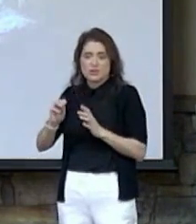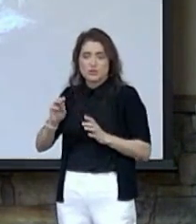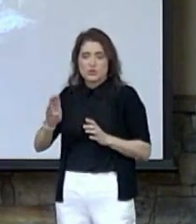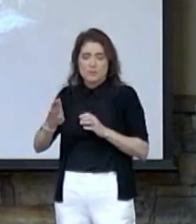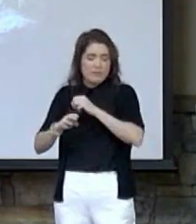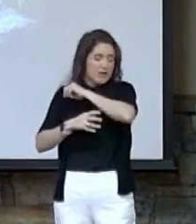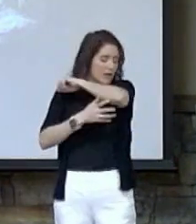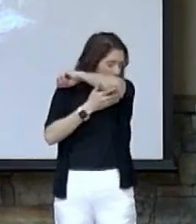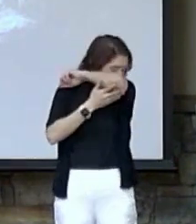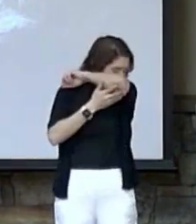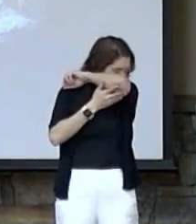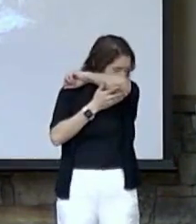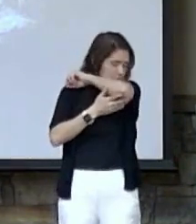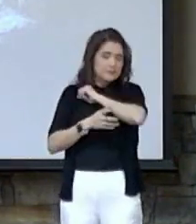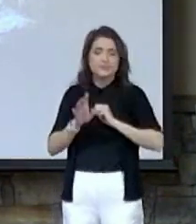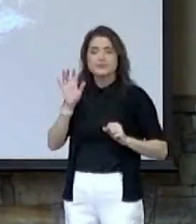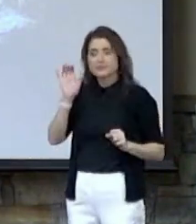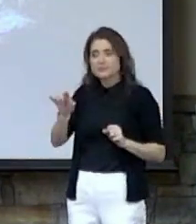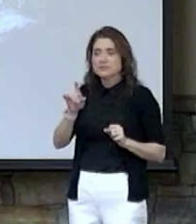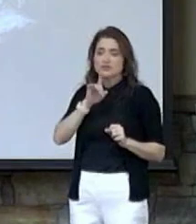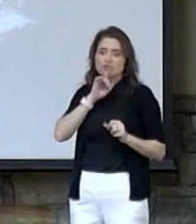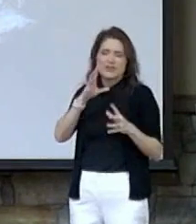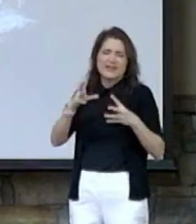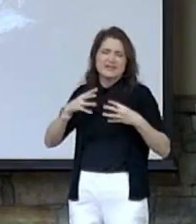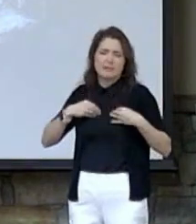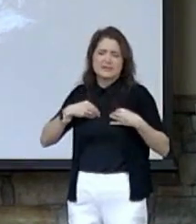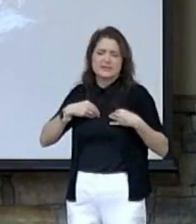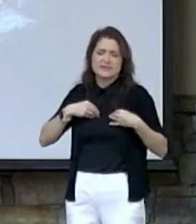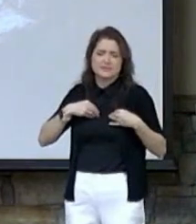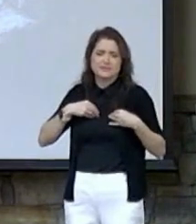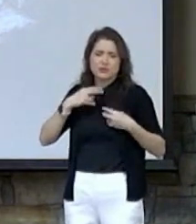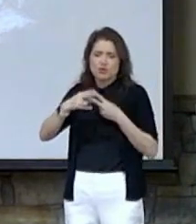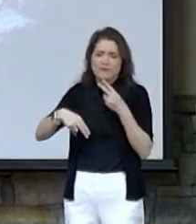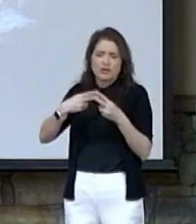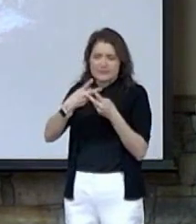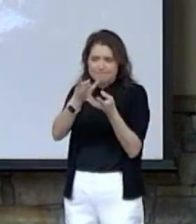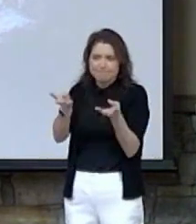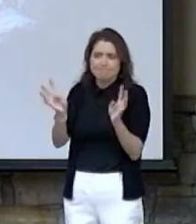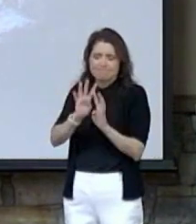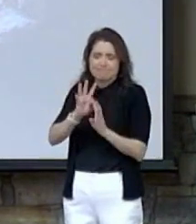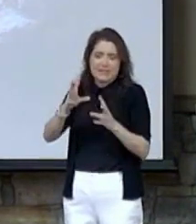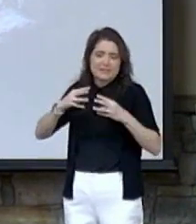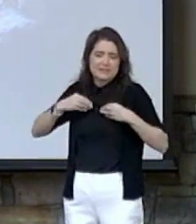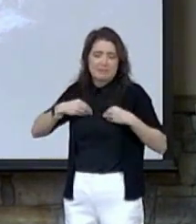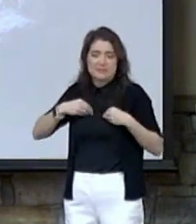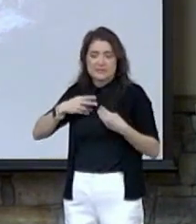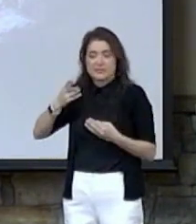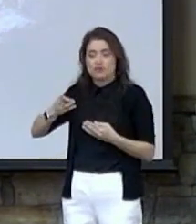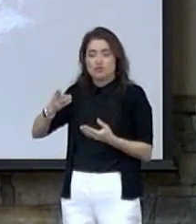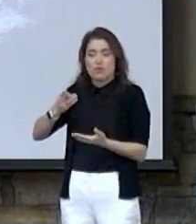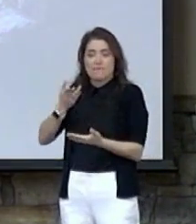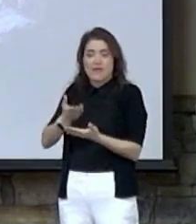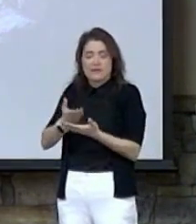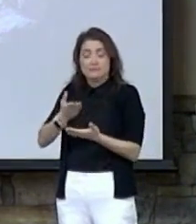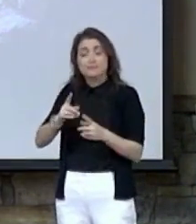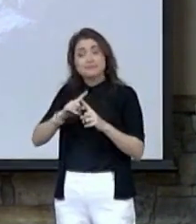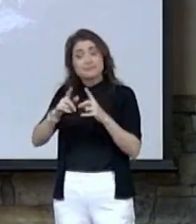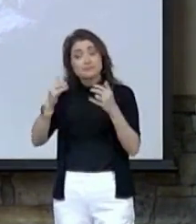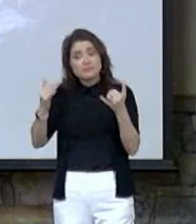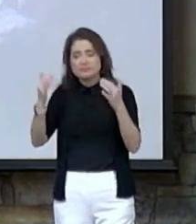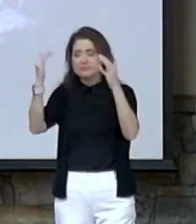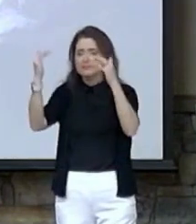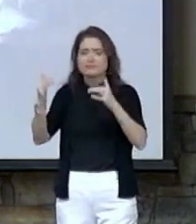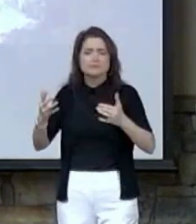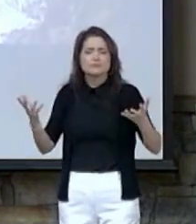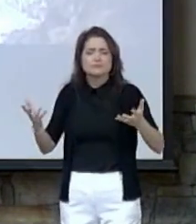That is pretty much accepted universally as historical fact. But you see, that begs the question, then what